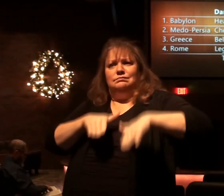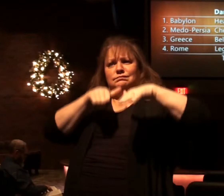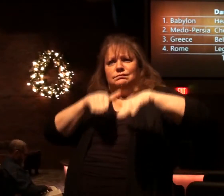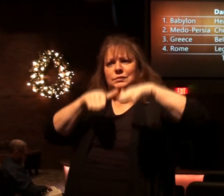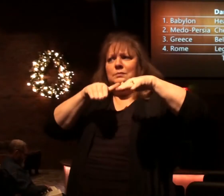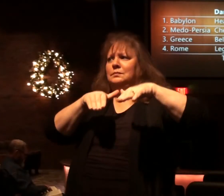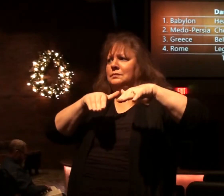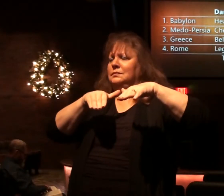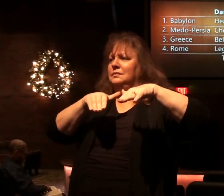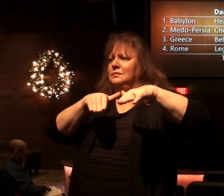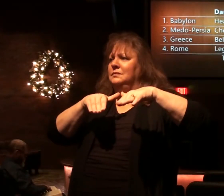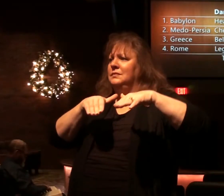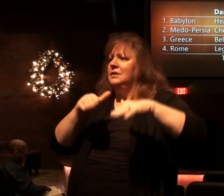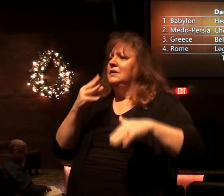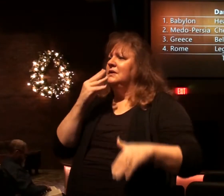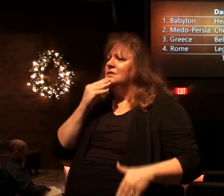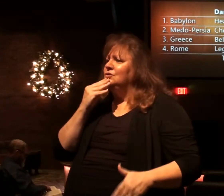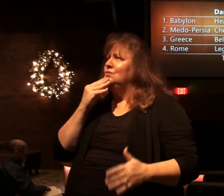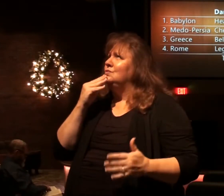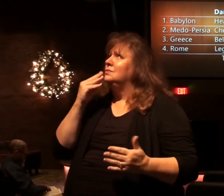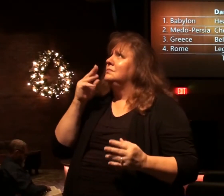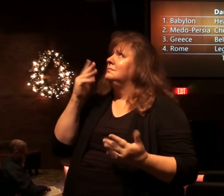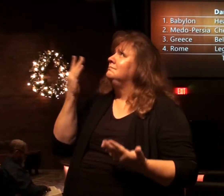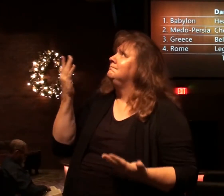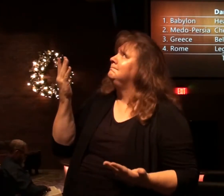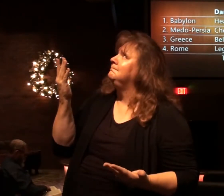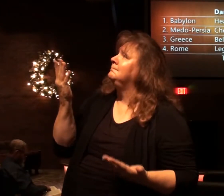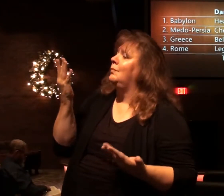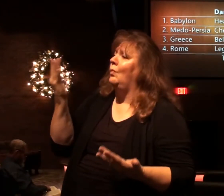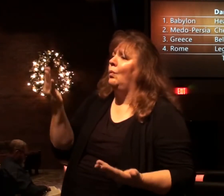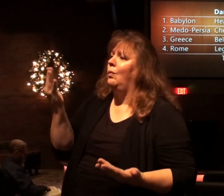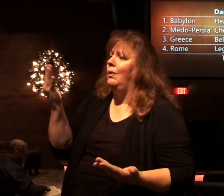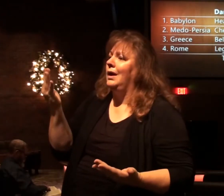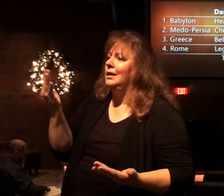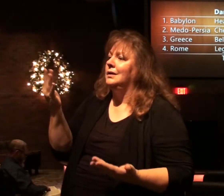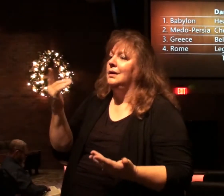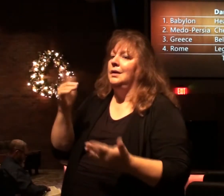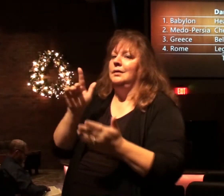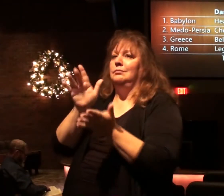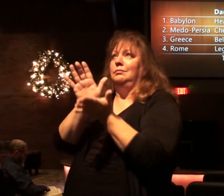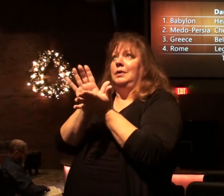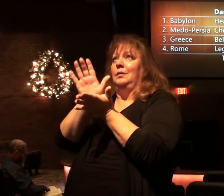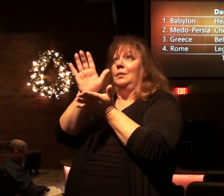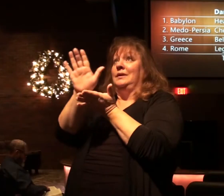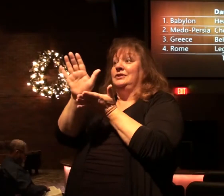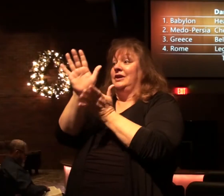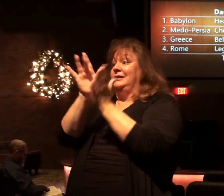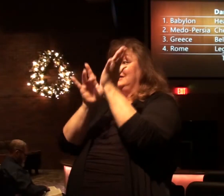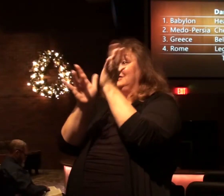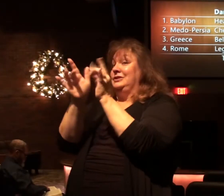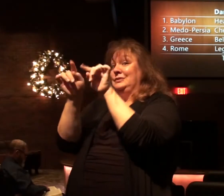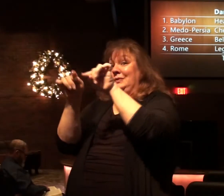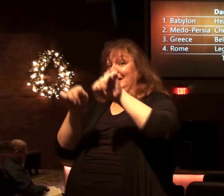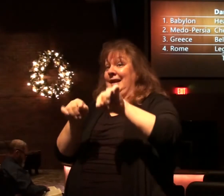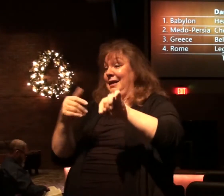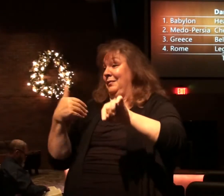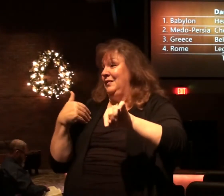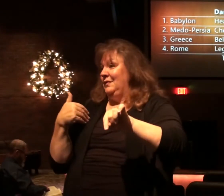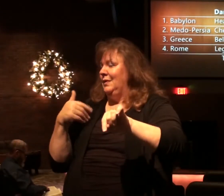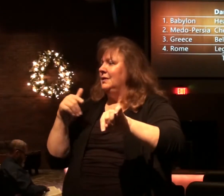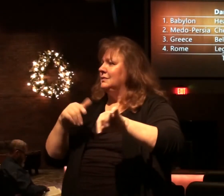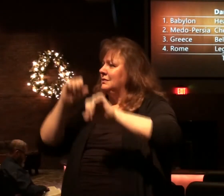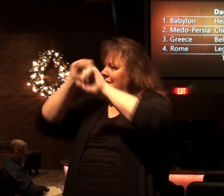destroyed. That's what the Jews were looking for. But they rejected their king. So this is the